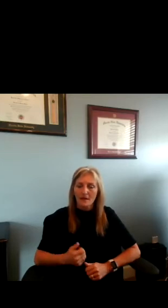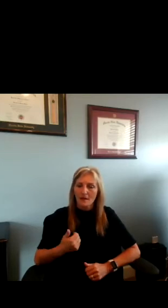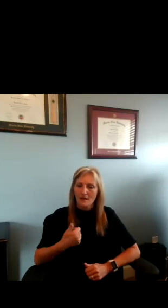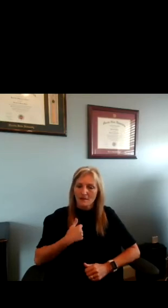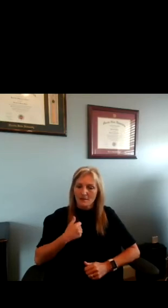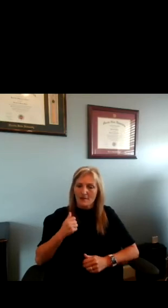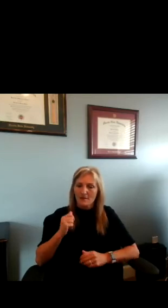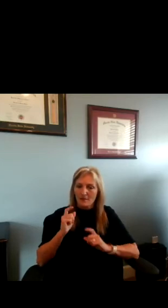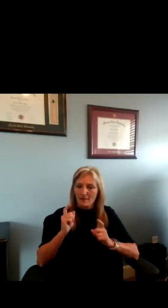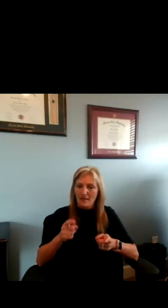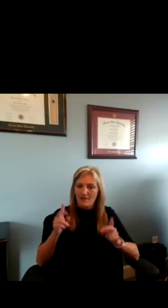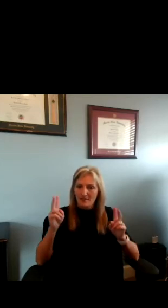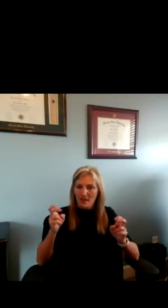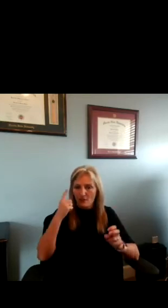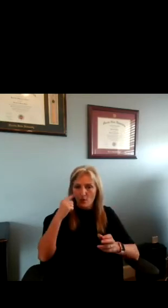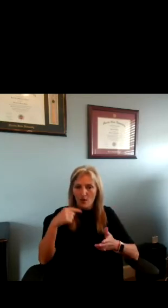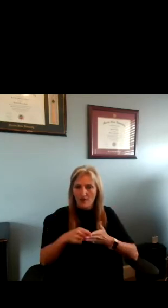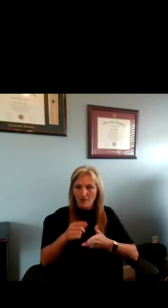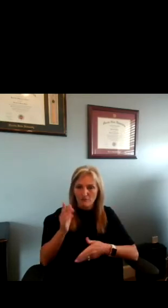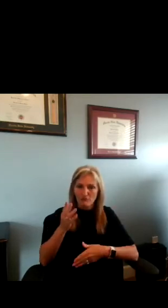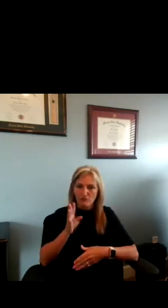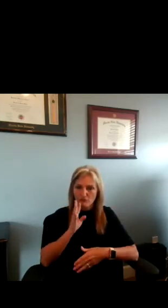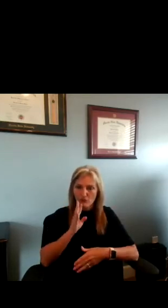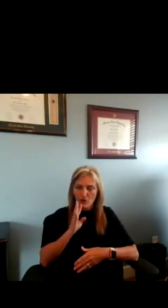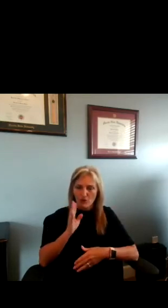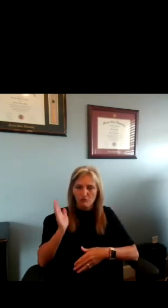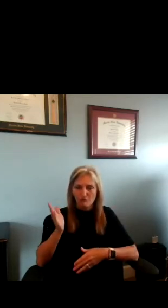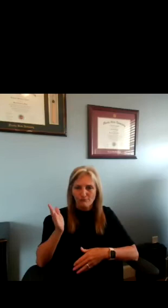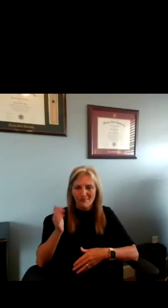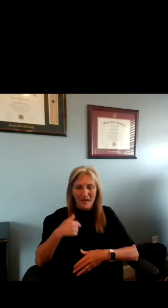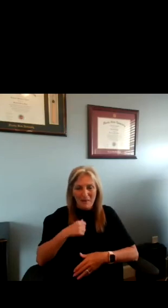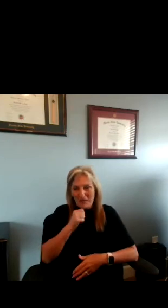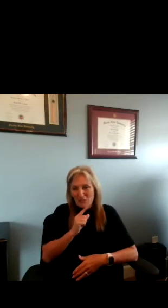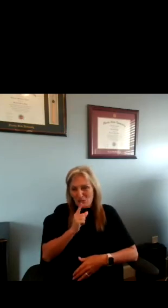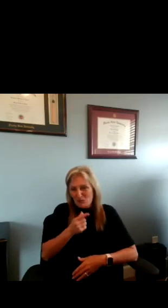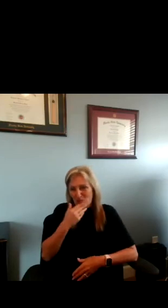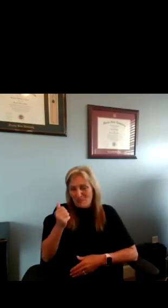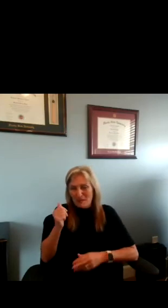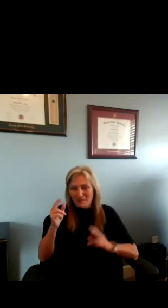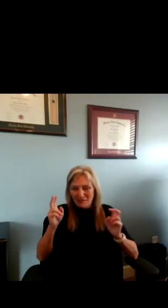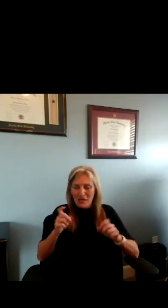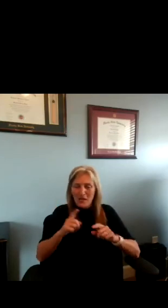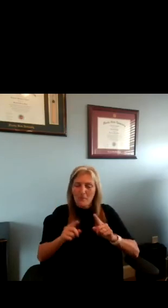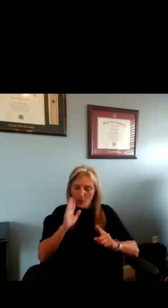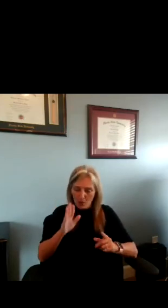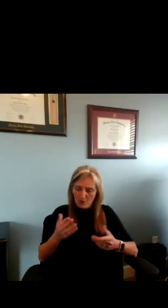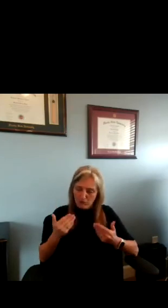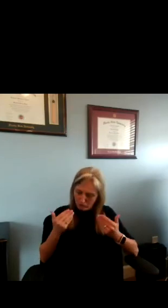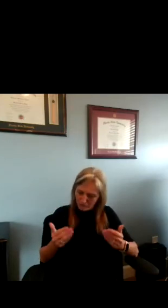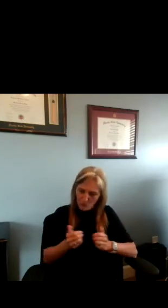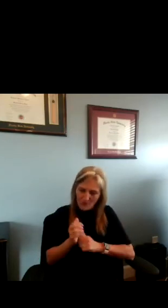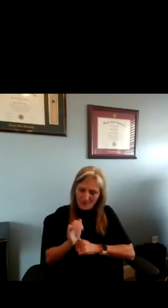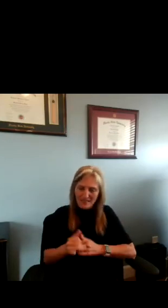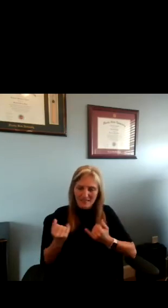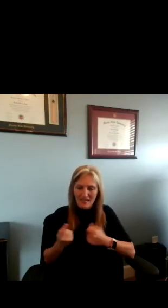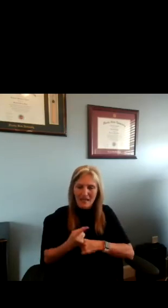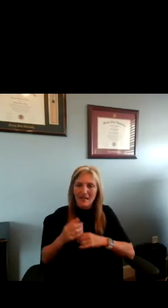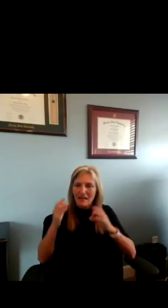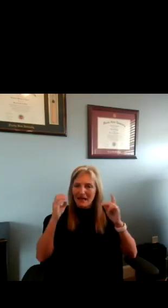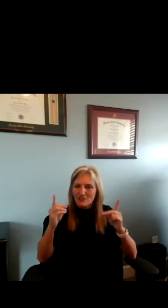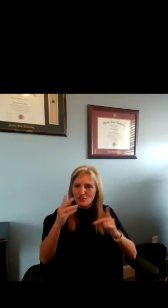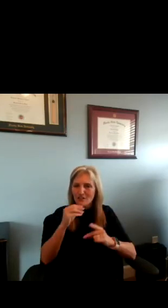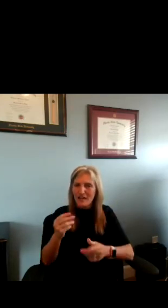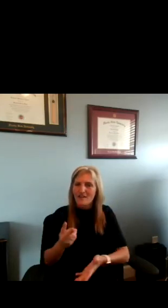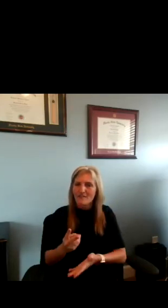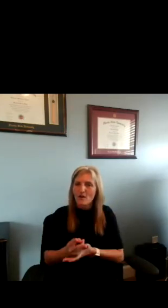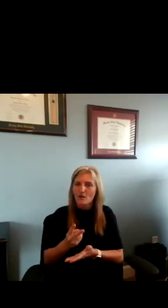title for this talk. I don't know that it's the best title for the talk, but we'll go with it for today. Educational and